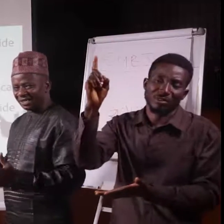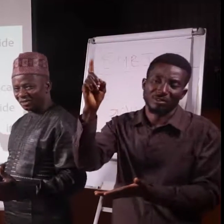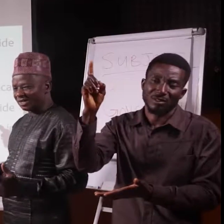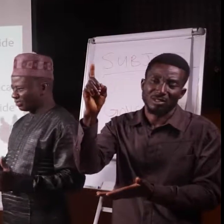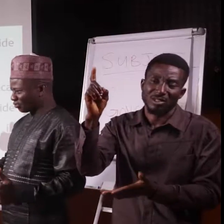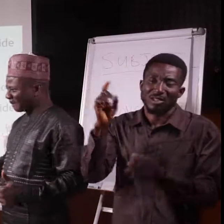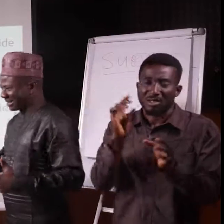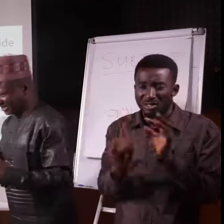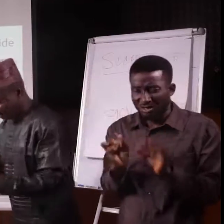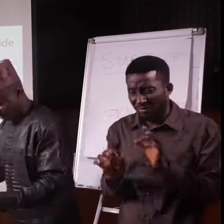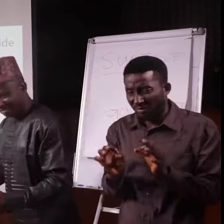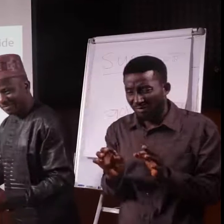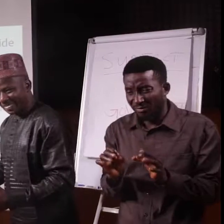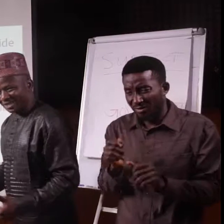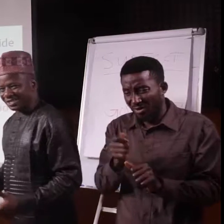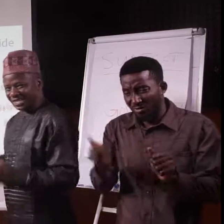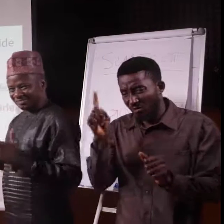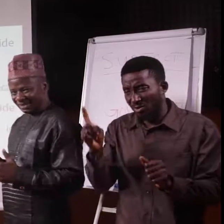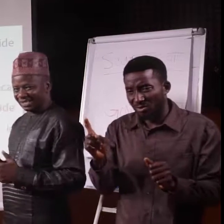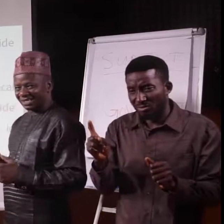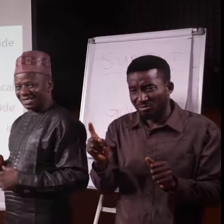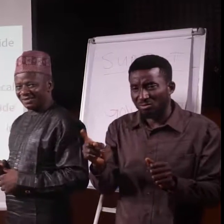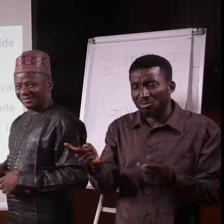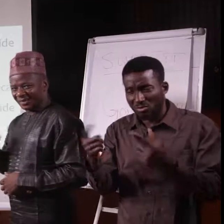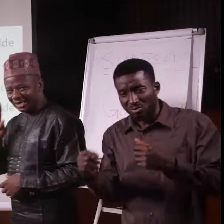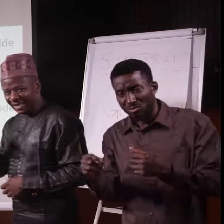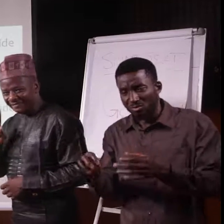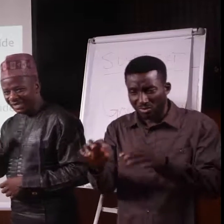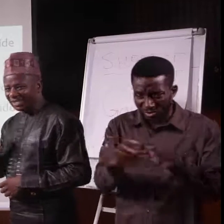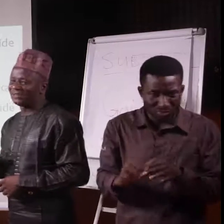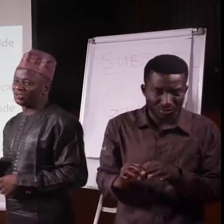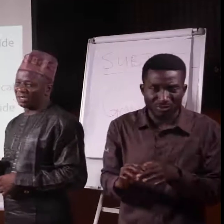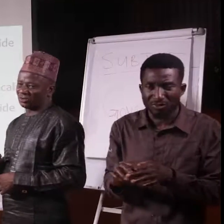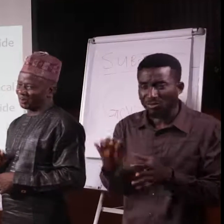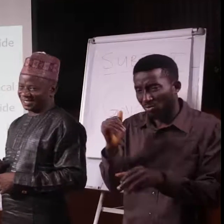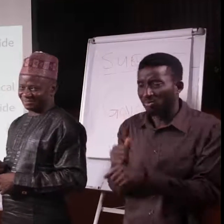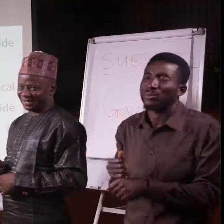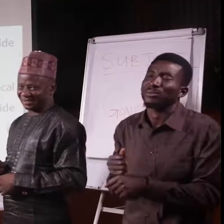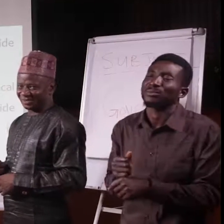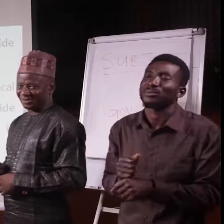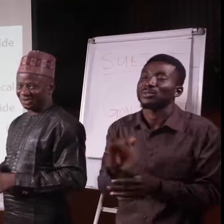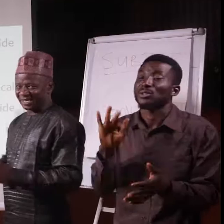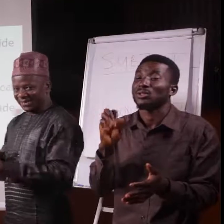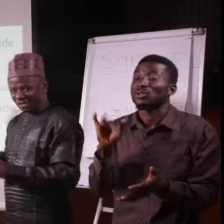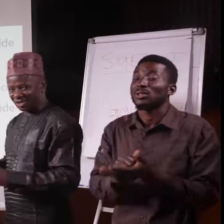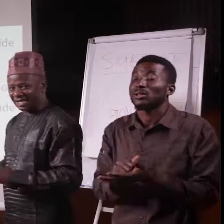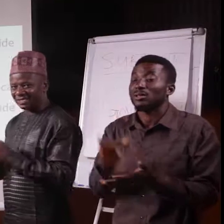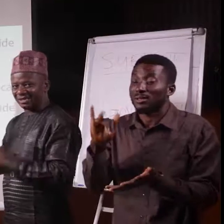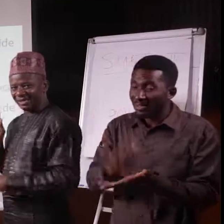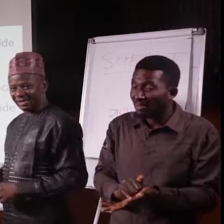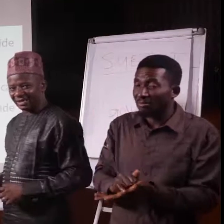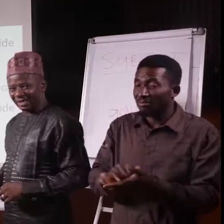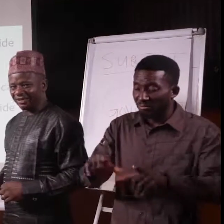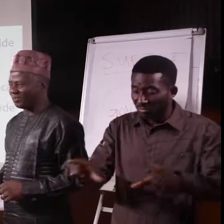individual in that locality to participate. And it is expected for every individual to participate, because in every